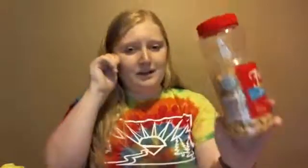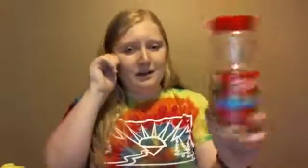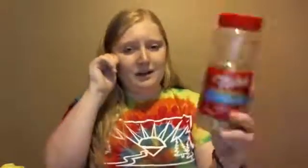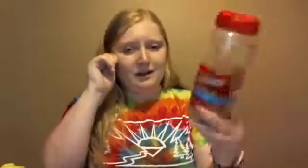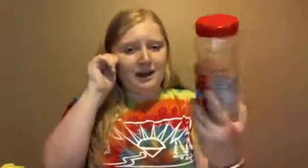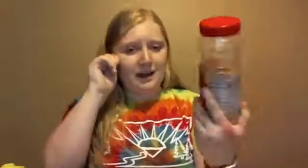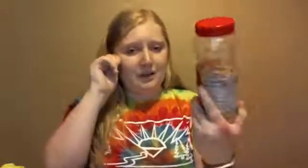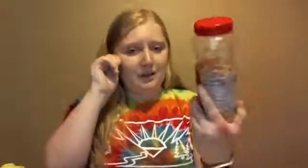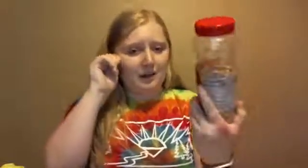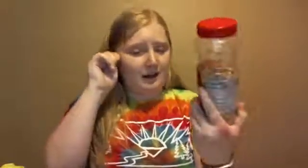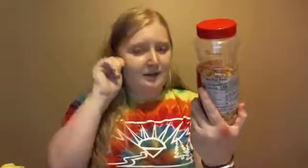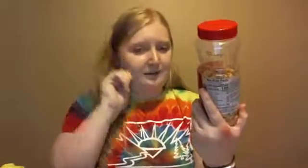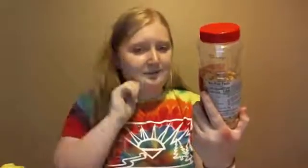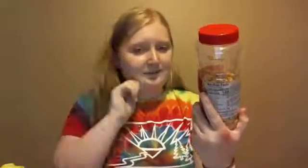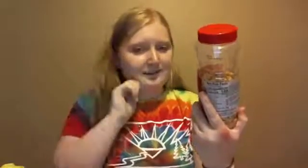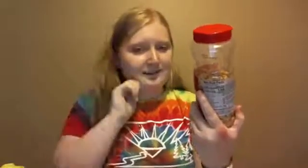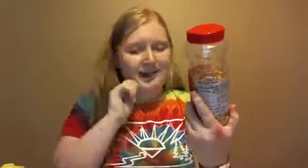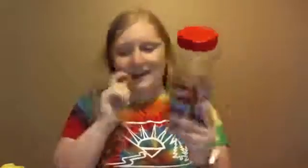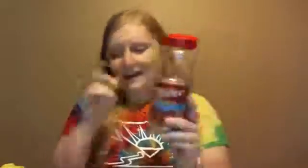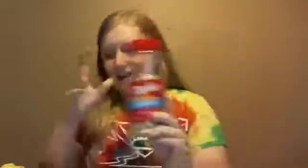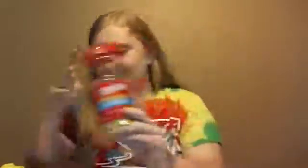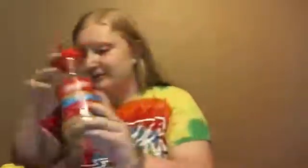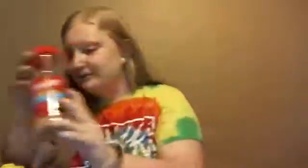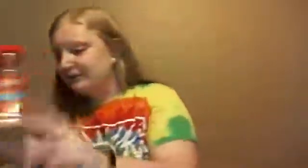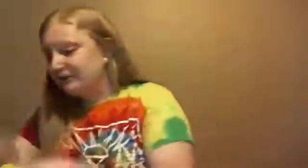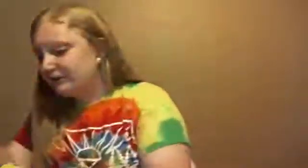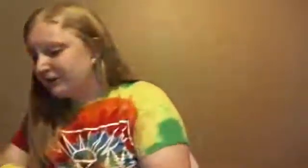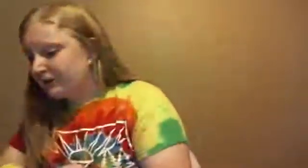our tan one. Tan.